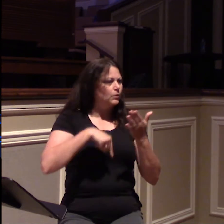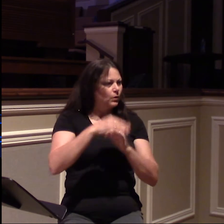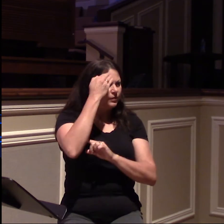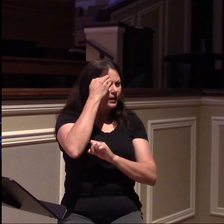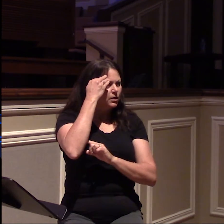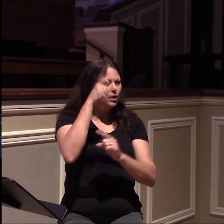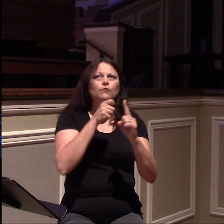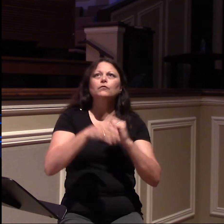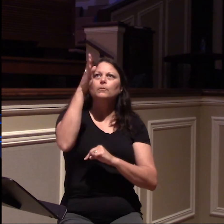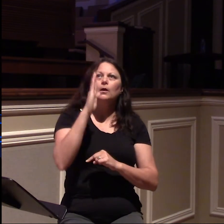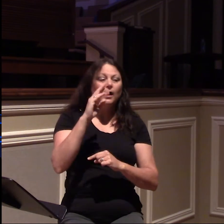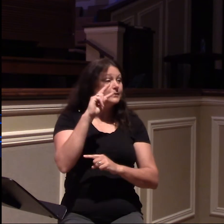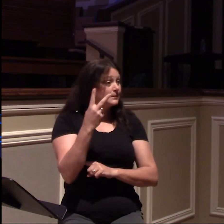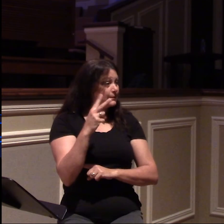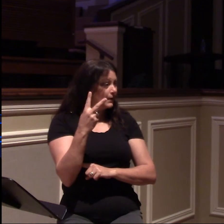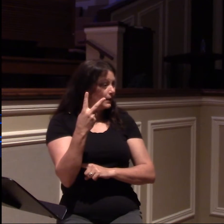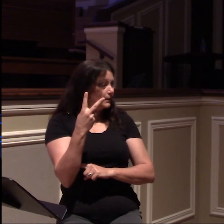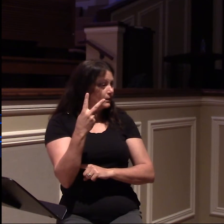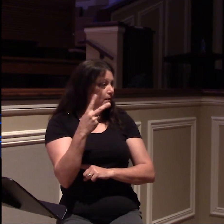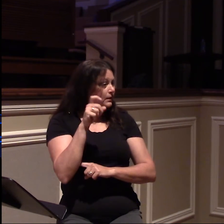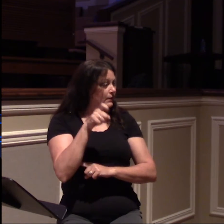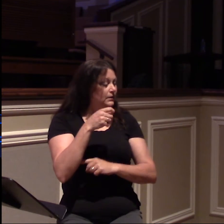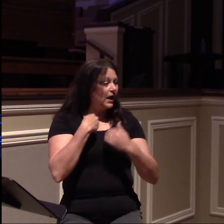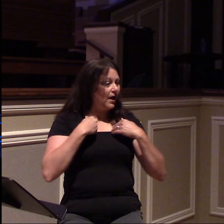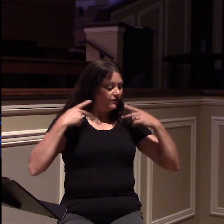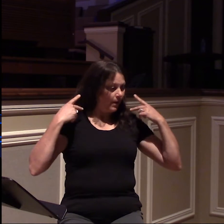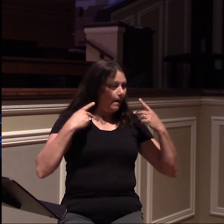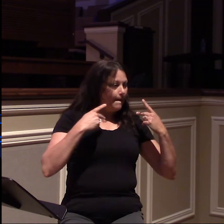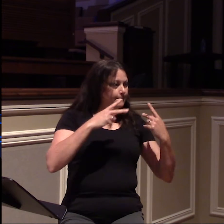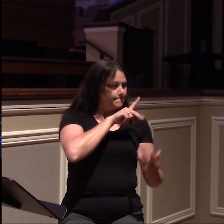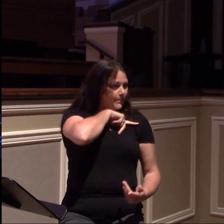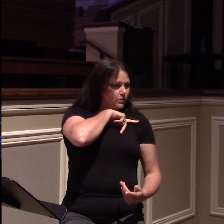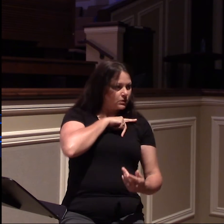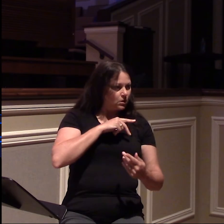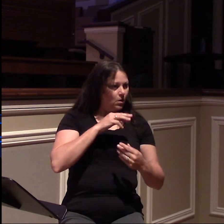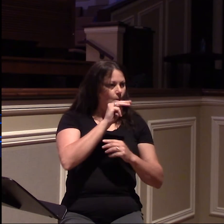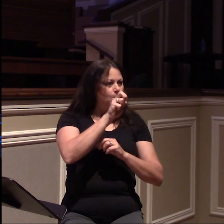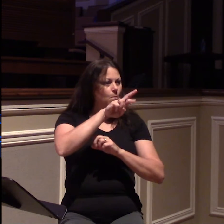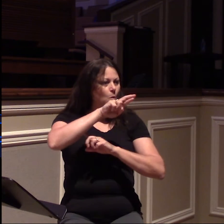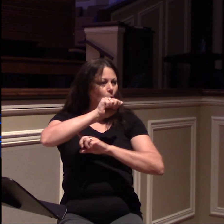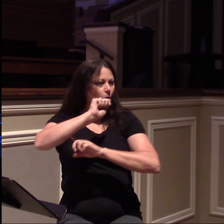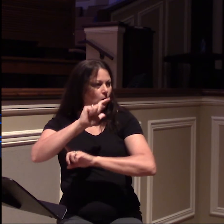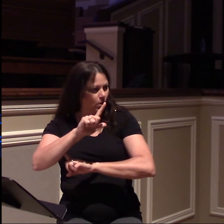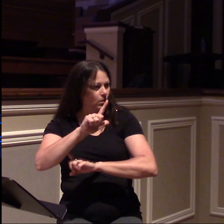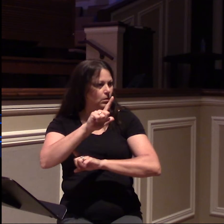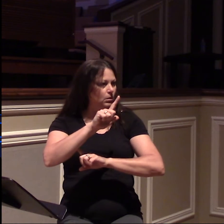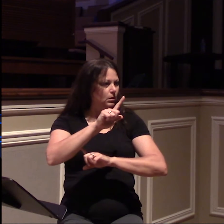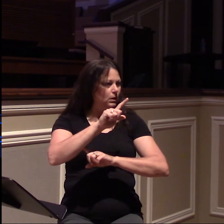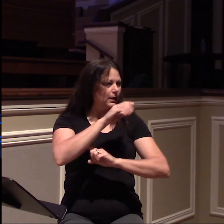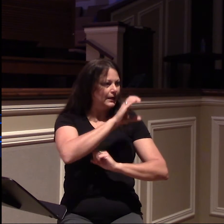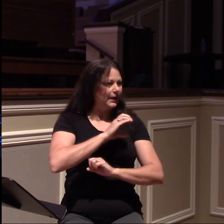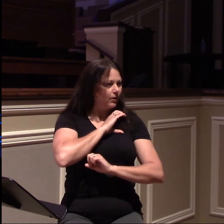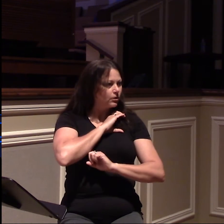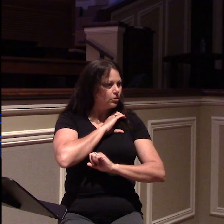the gospel. Secondly, they ought to have personal moral character. Not only do they believe the right things, but that belief shows up in their behavior, in the